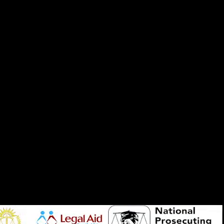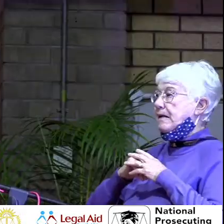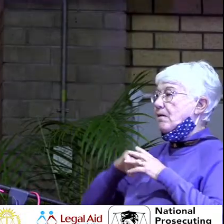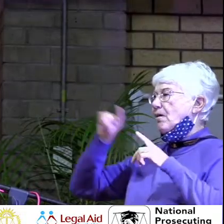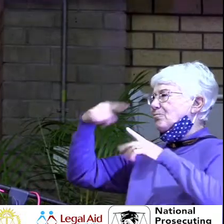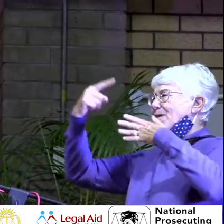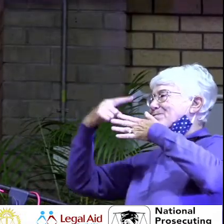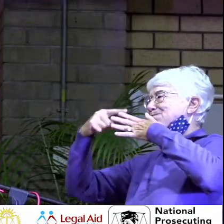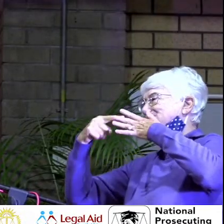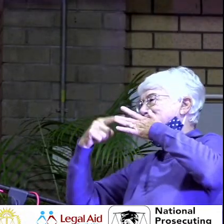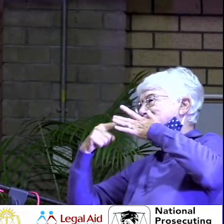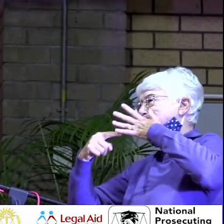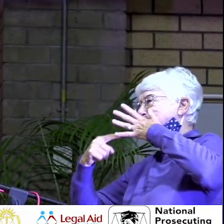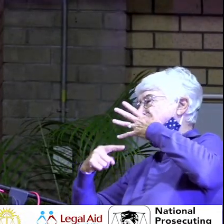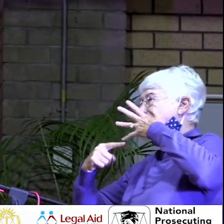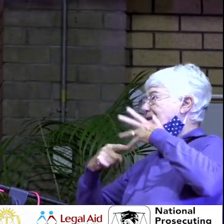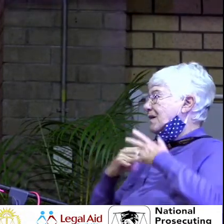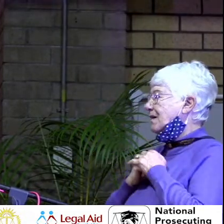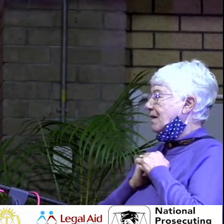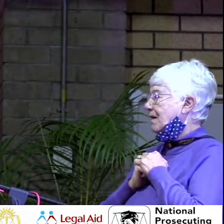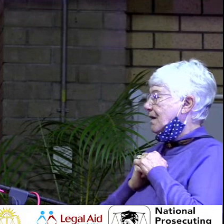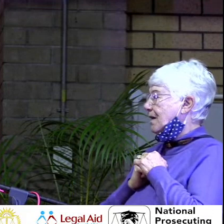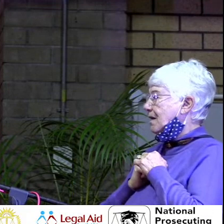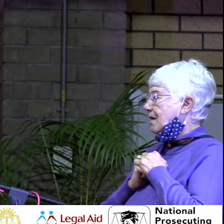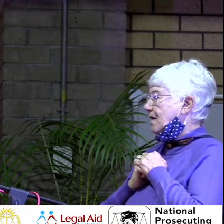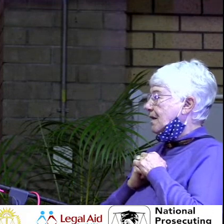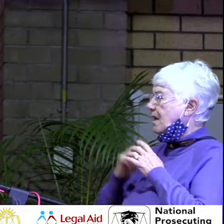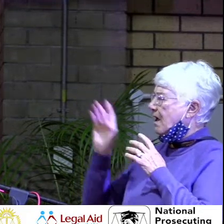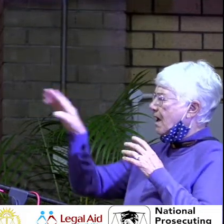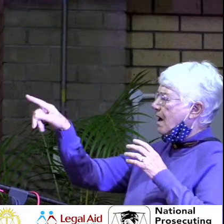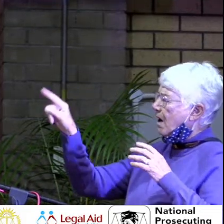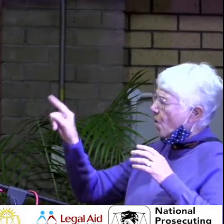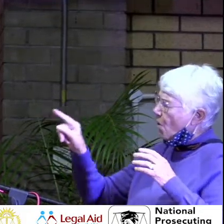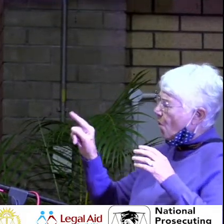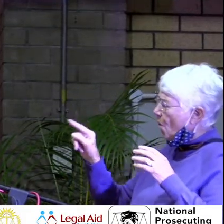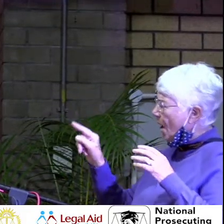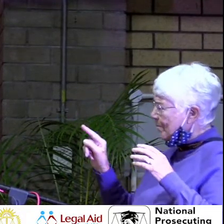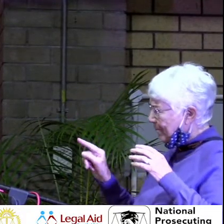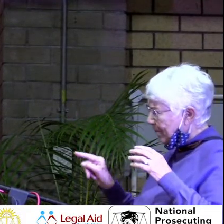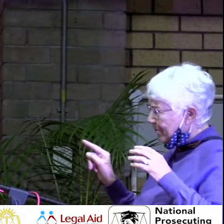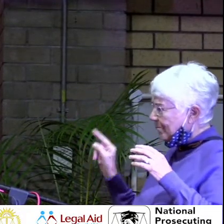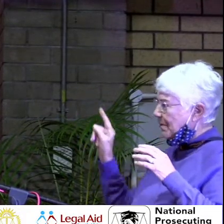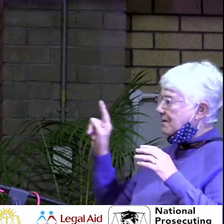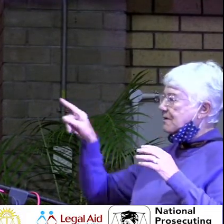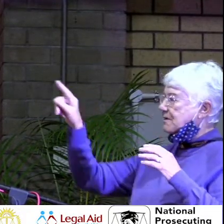Prosecutions, General Beeden, and the Acting GG and Honourable Councillor.